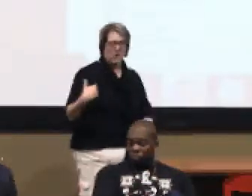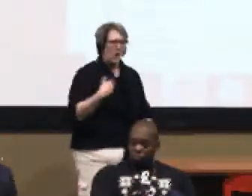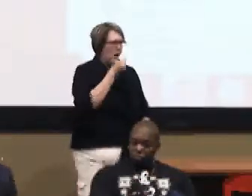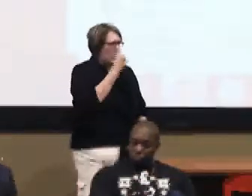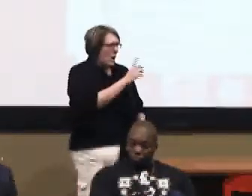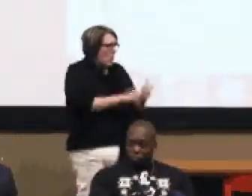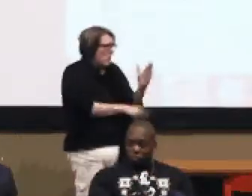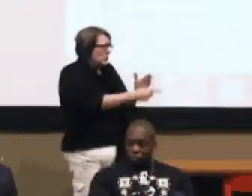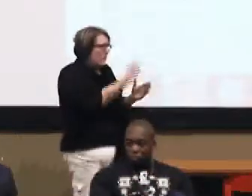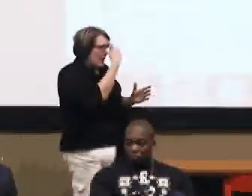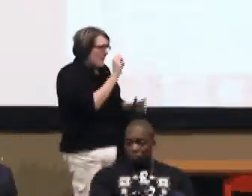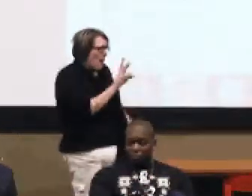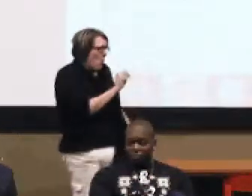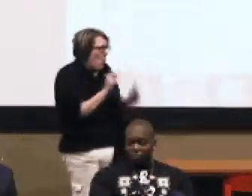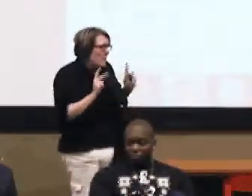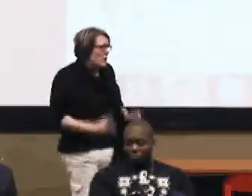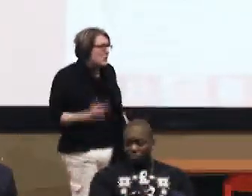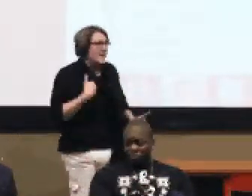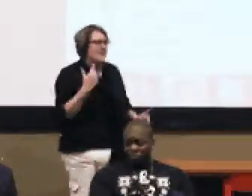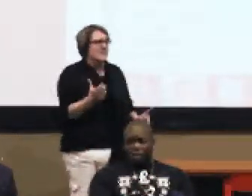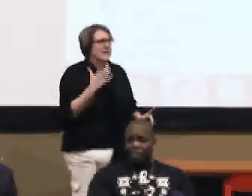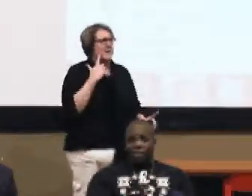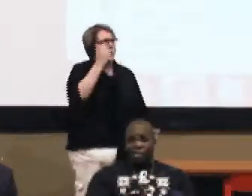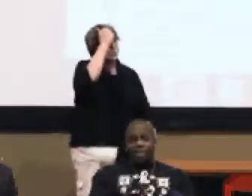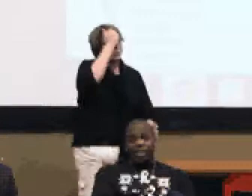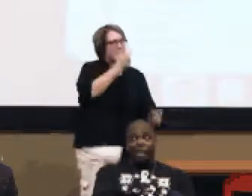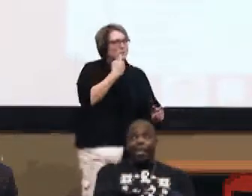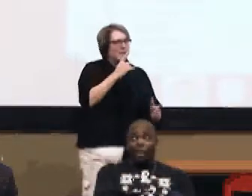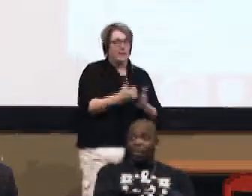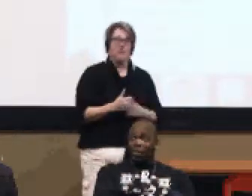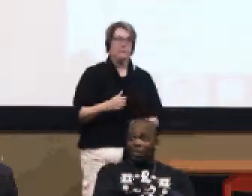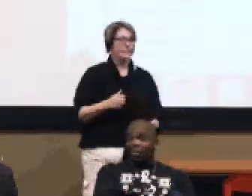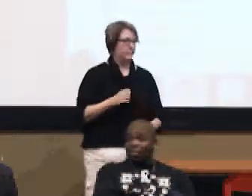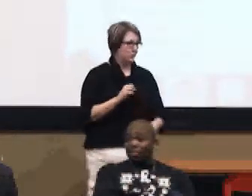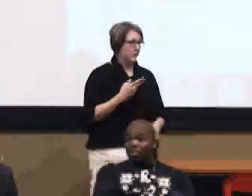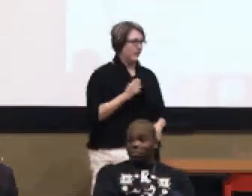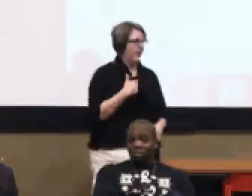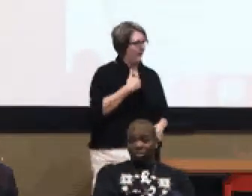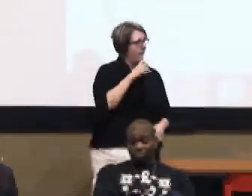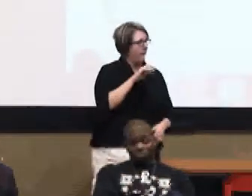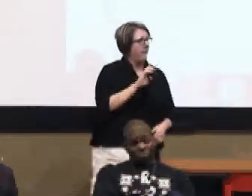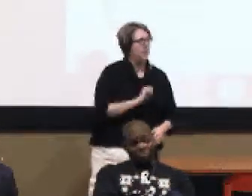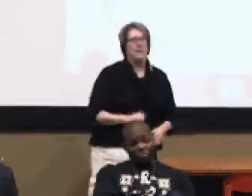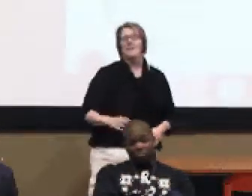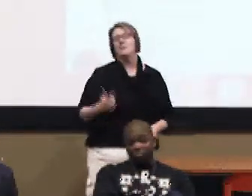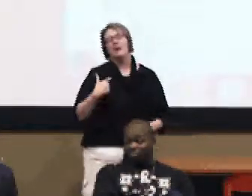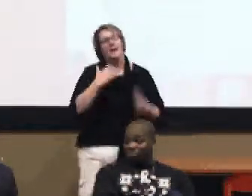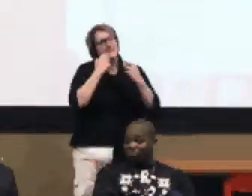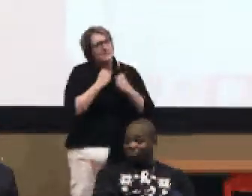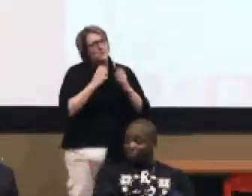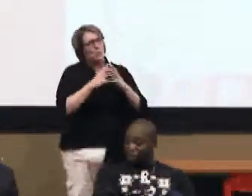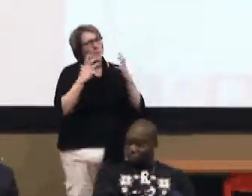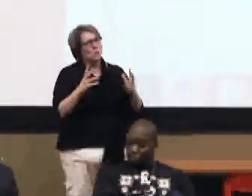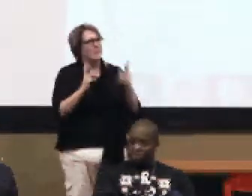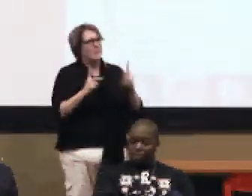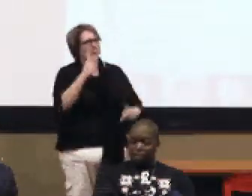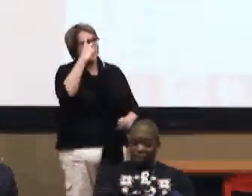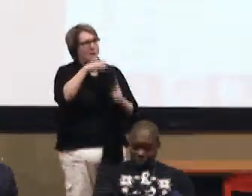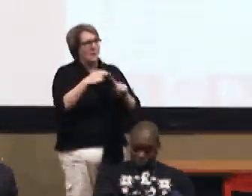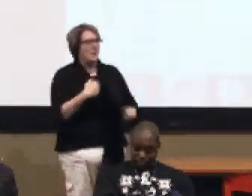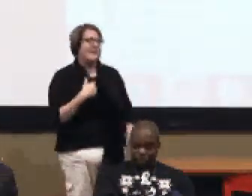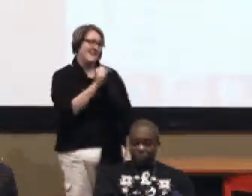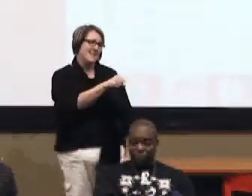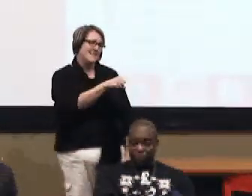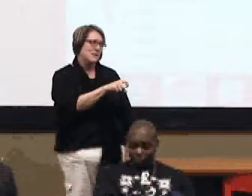don't care what you think. I'm my own person. Like, it's so dumb to say that. I was gonna say, shit, I care. I know, I care so much. I care so much what people think about me, but